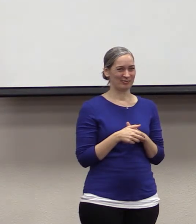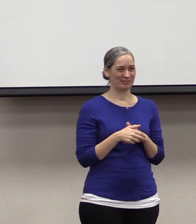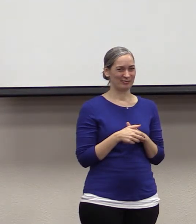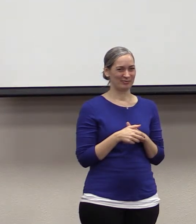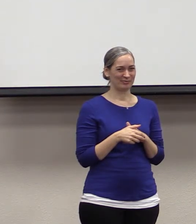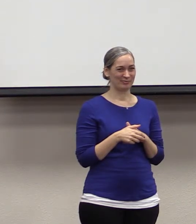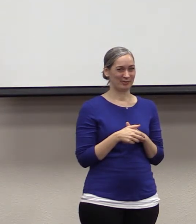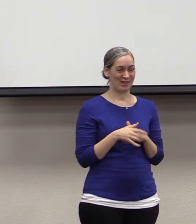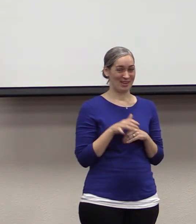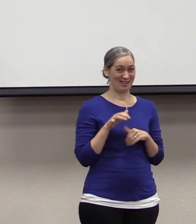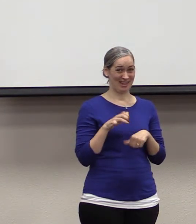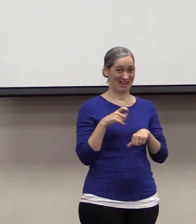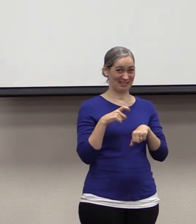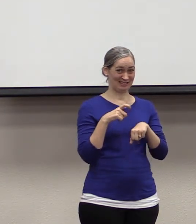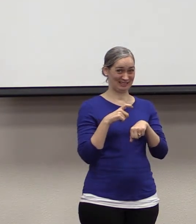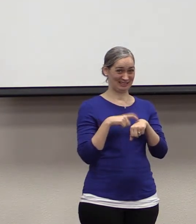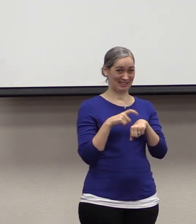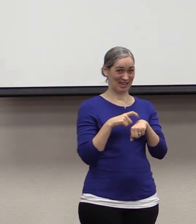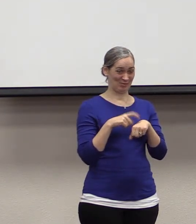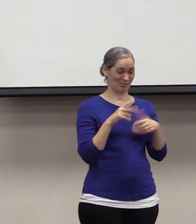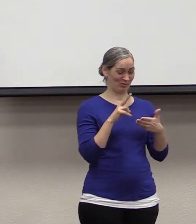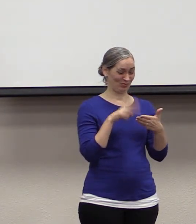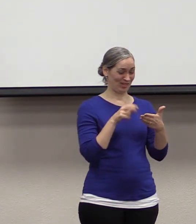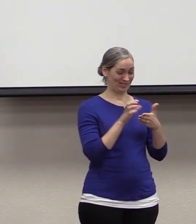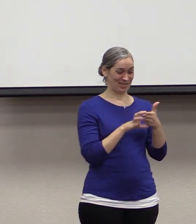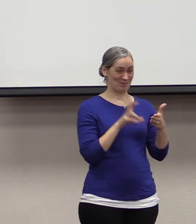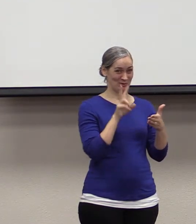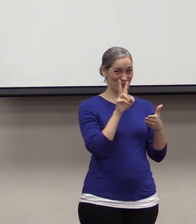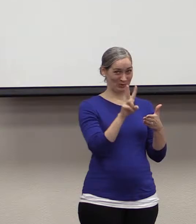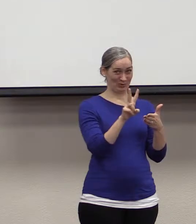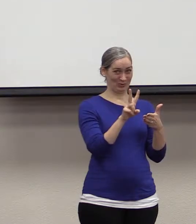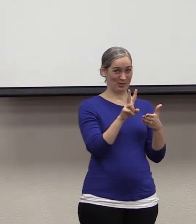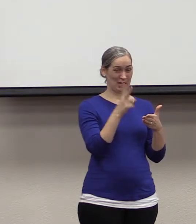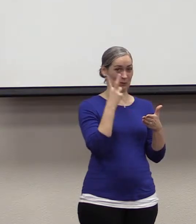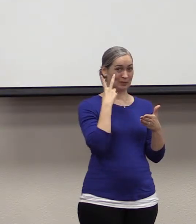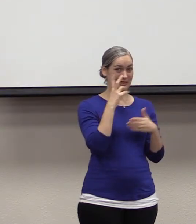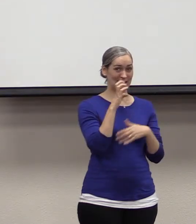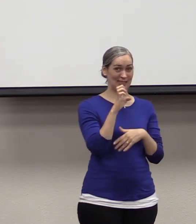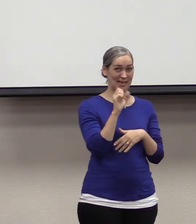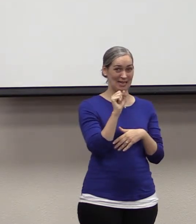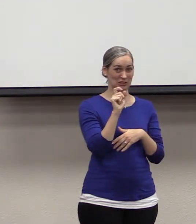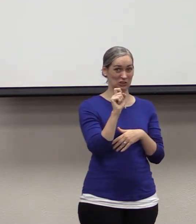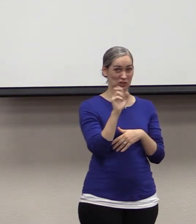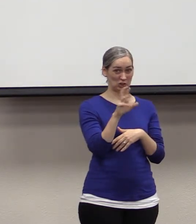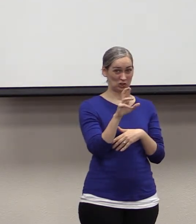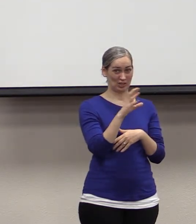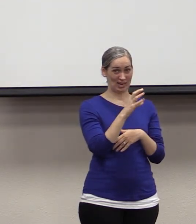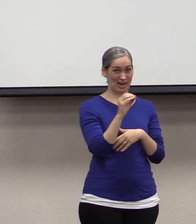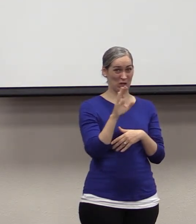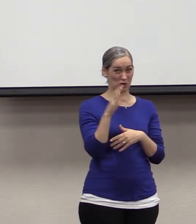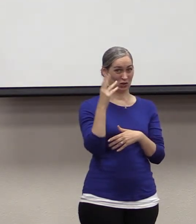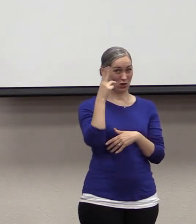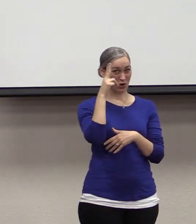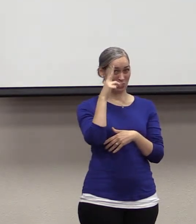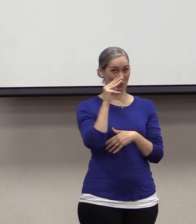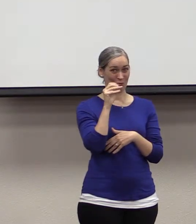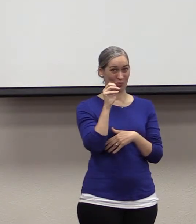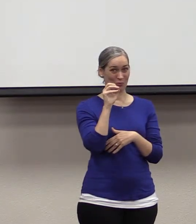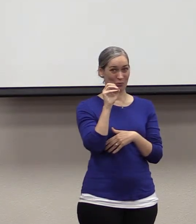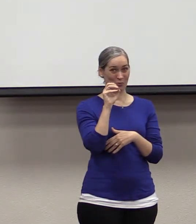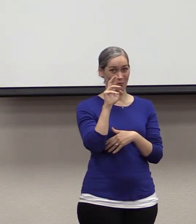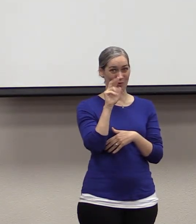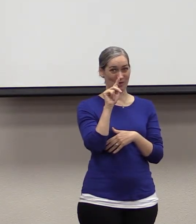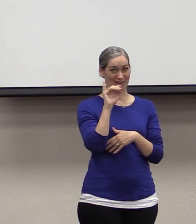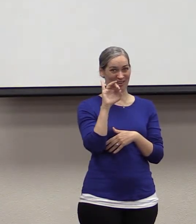It's at this point we reach chapter 2, and we're introduced to Esther and Mordecai. In the text, we know that